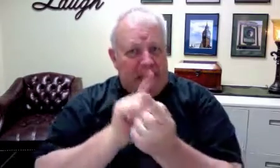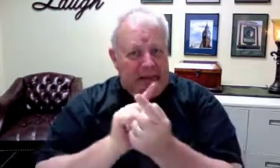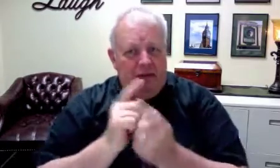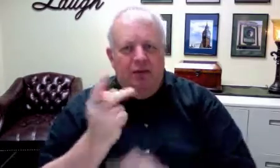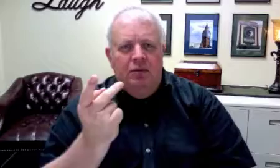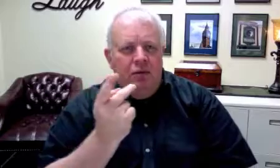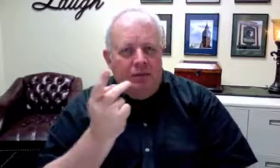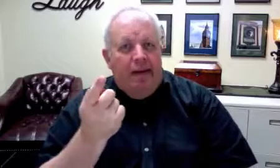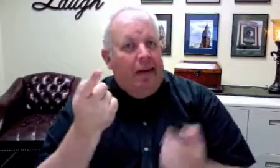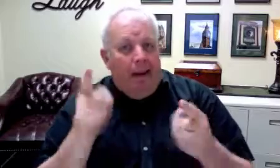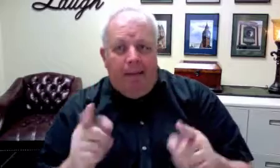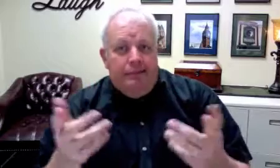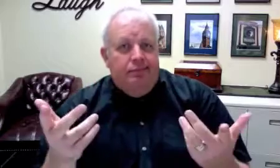together.